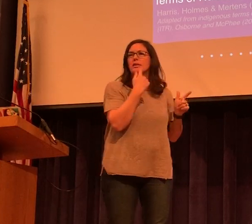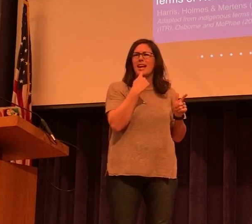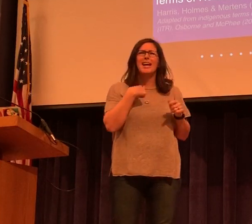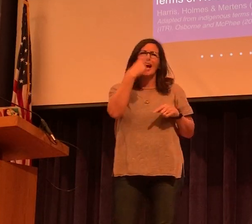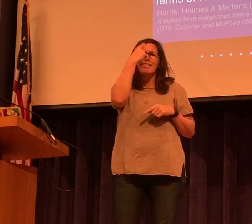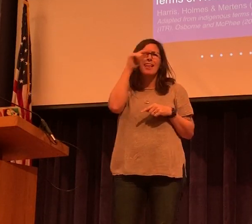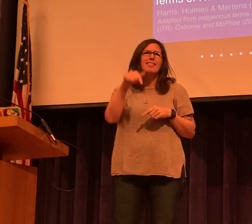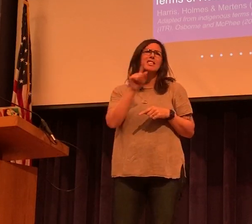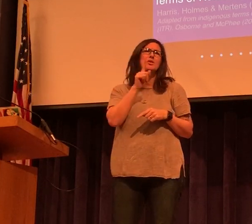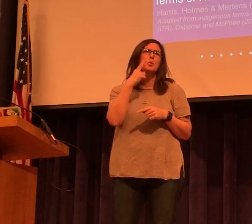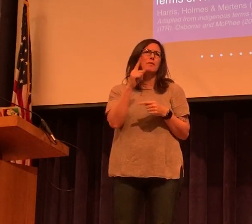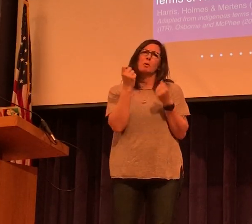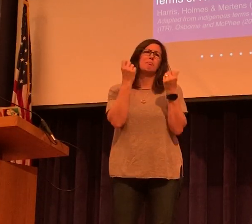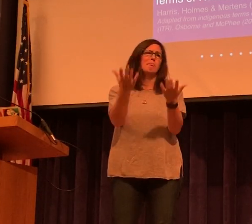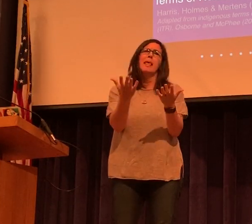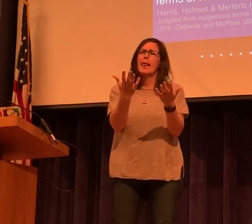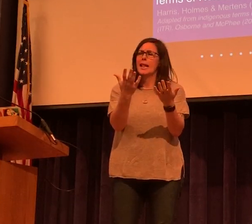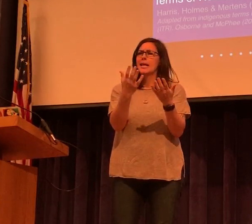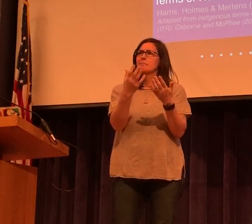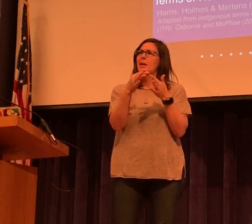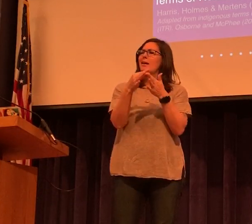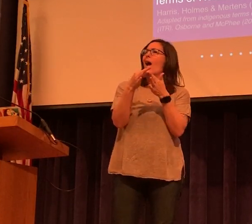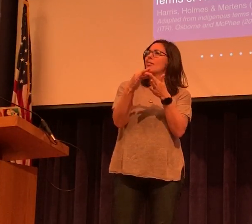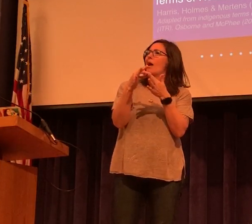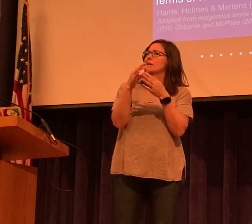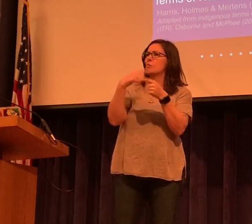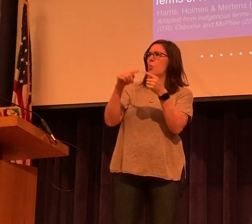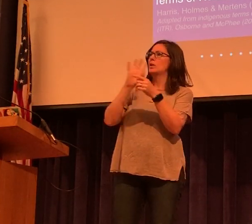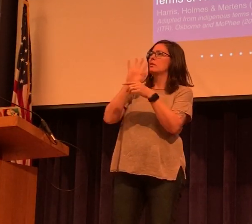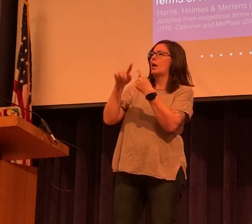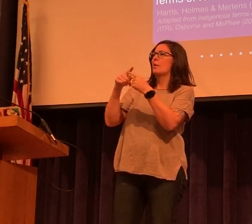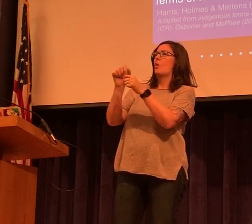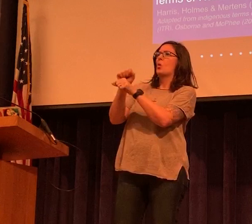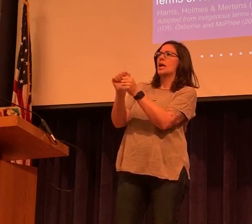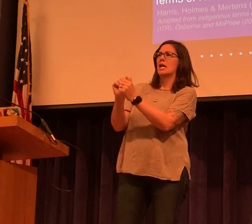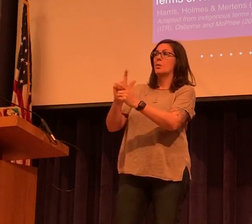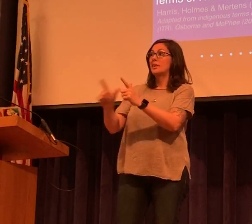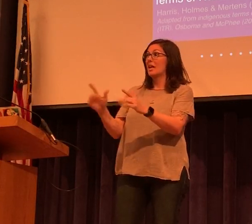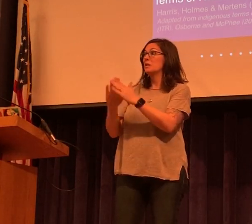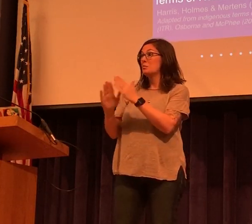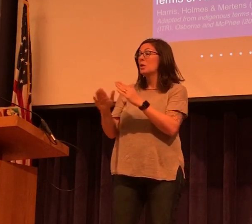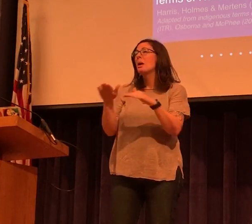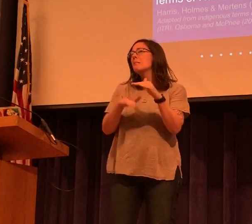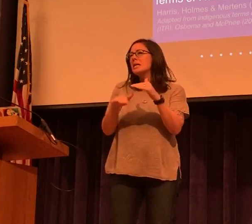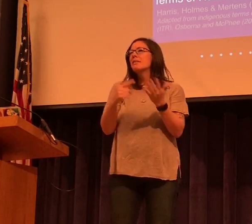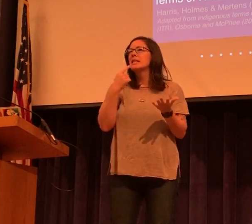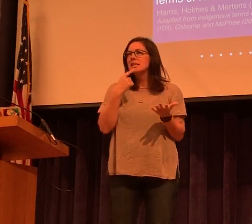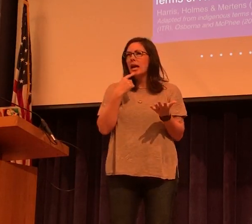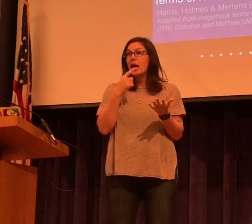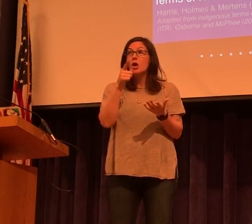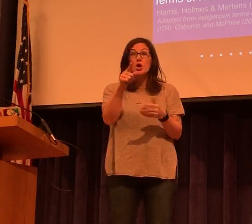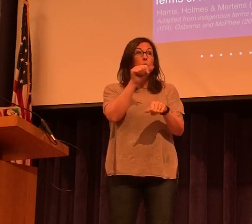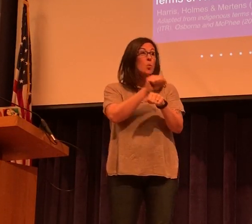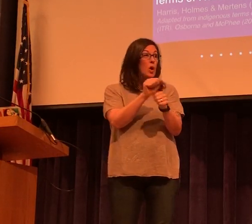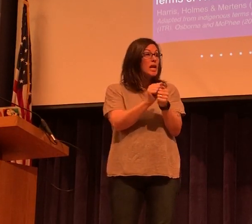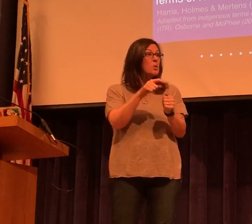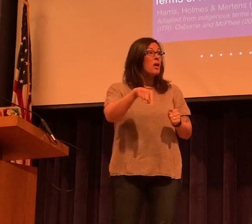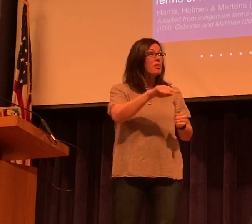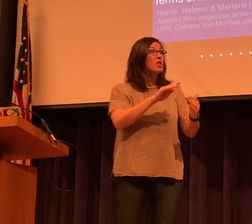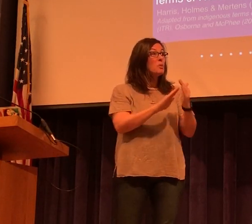And basically all of them reach the conclusion, I think this is true for many guidelines when it comes to talking with linguistic communities, that basically all